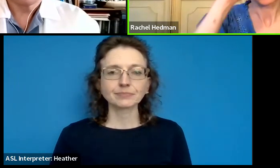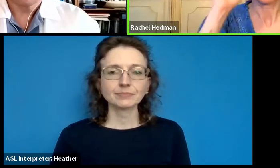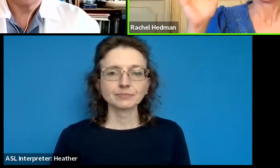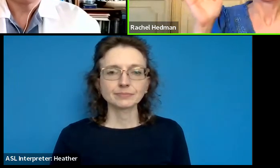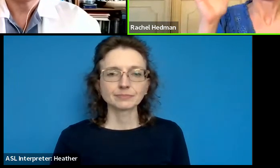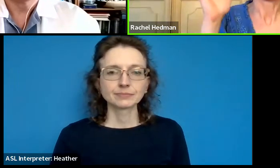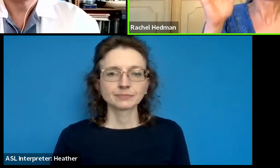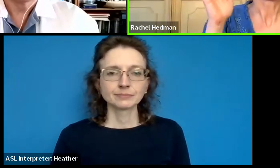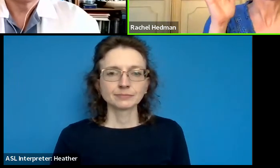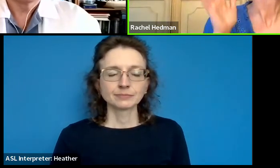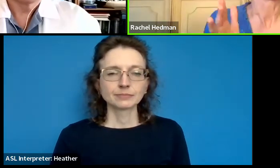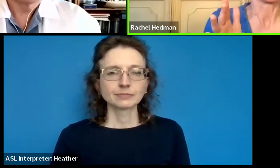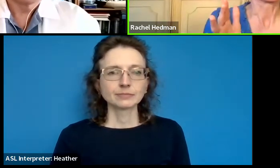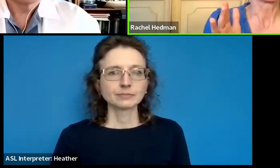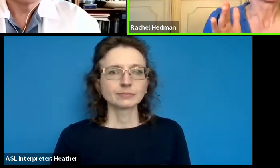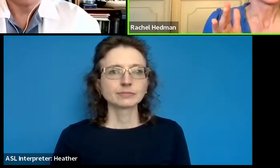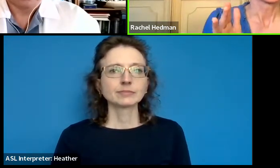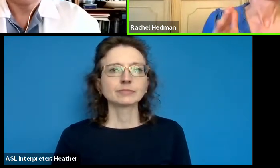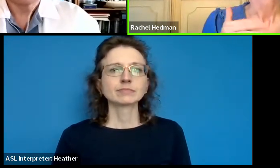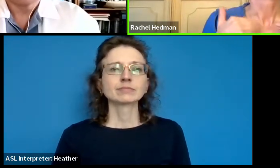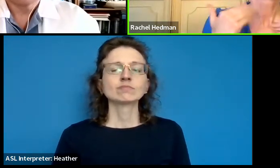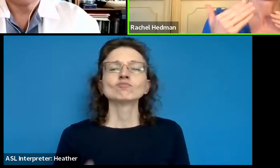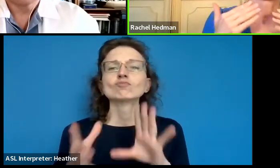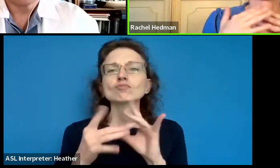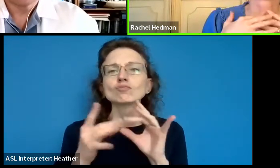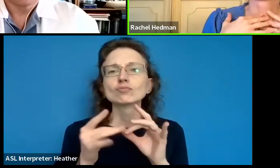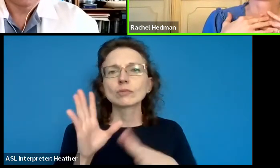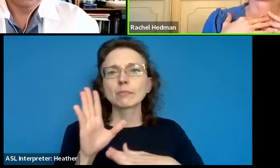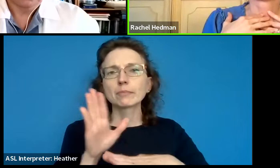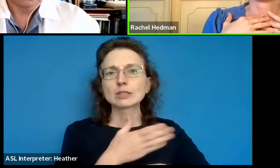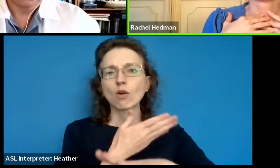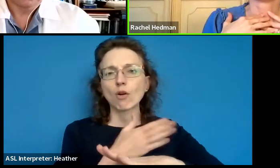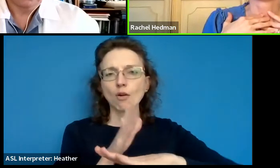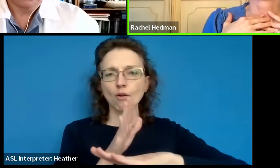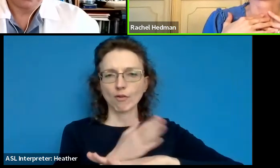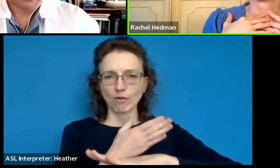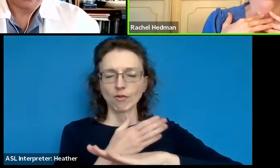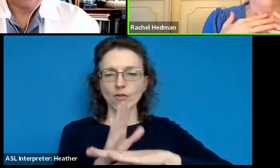thinking about, you talked about song. I mean, what is there